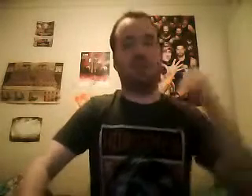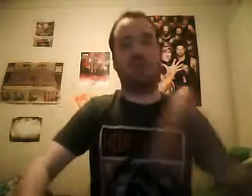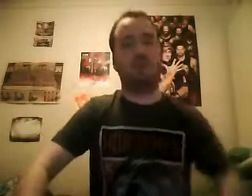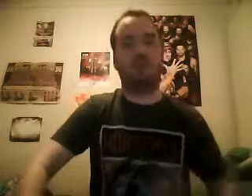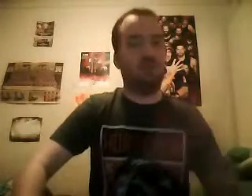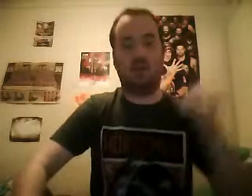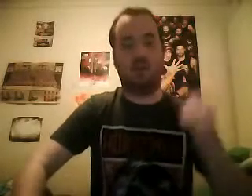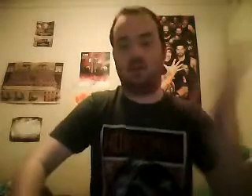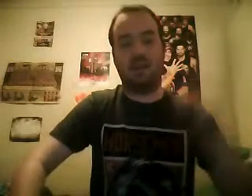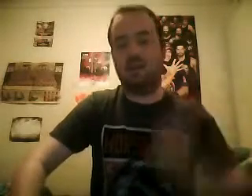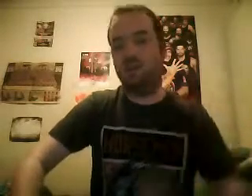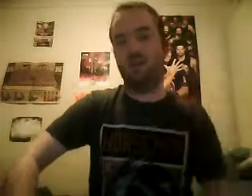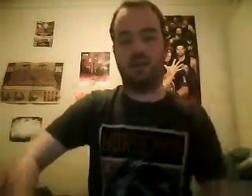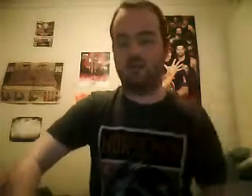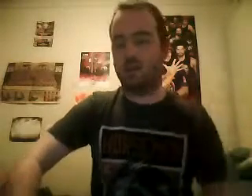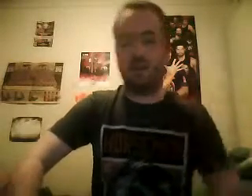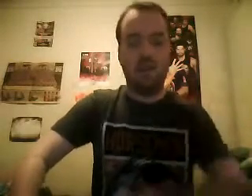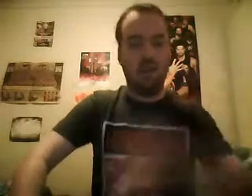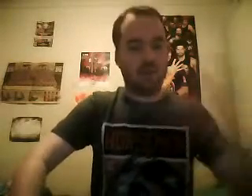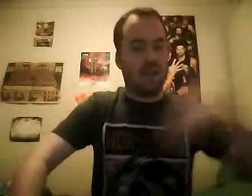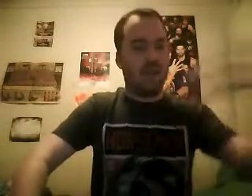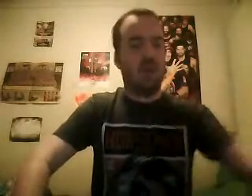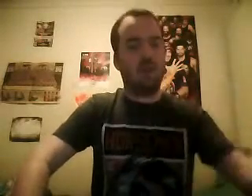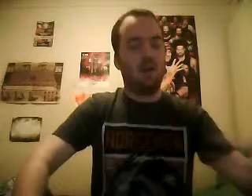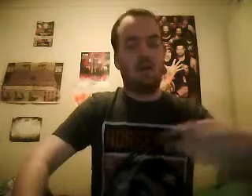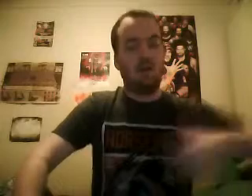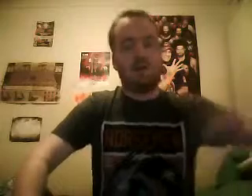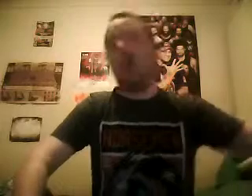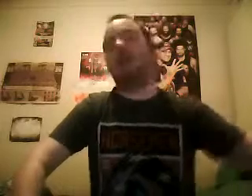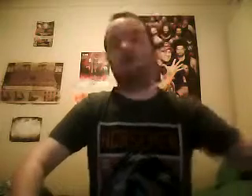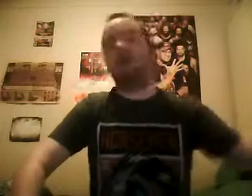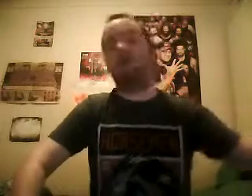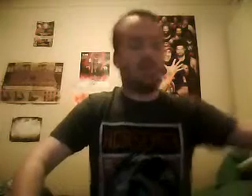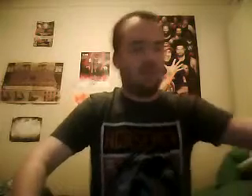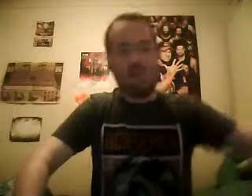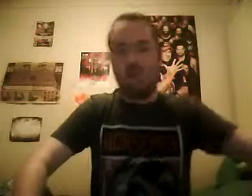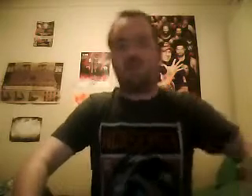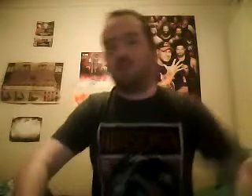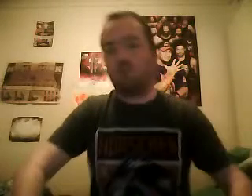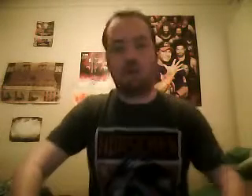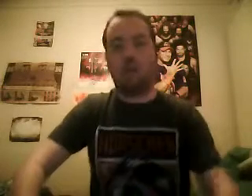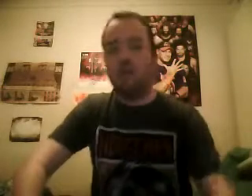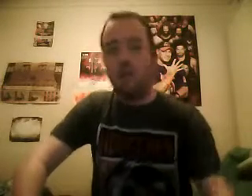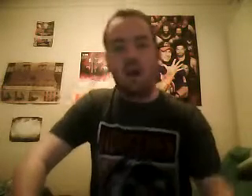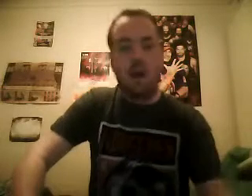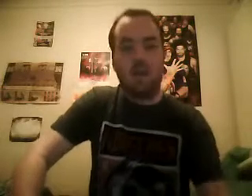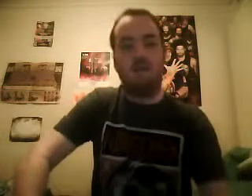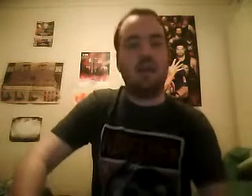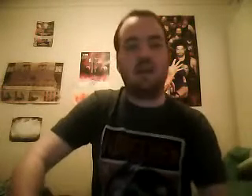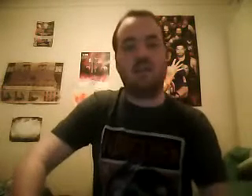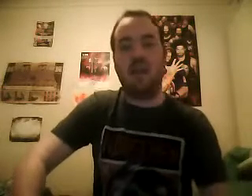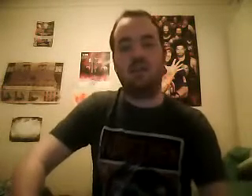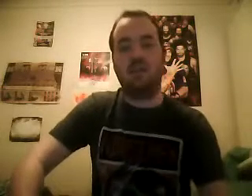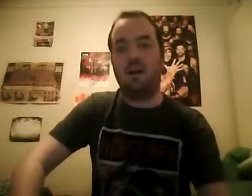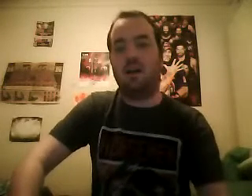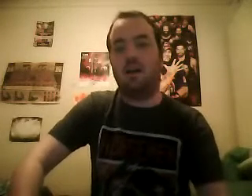WWE 2K19's Universe mode, where they have whoever I have champion, he's opening the show. I'm not a fan of having